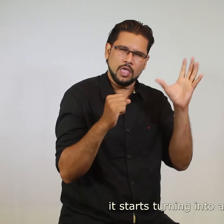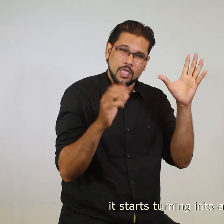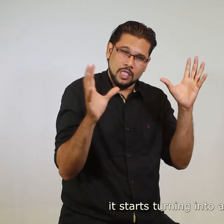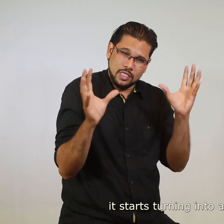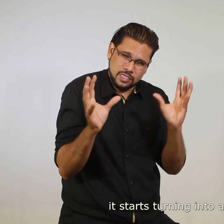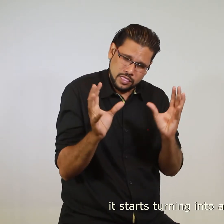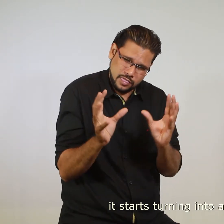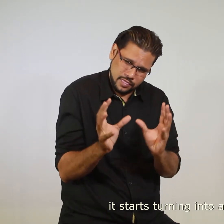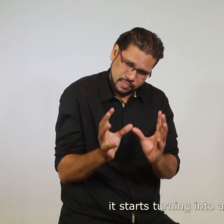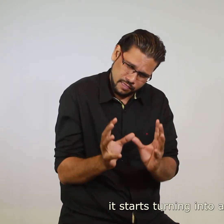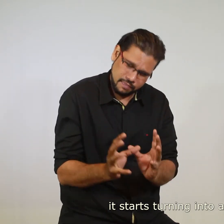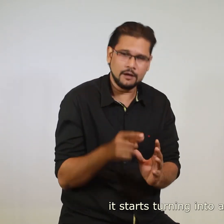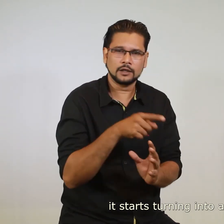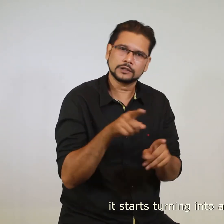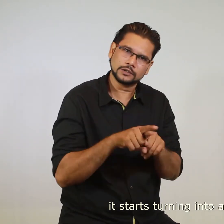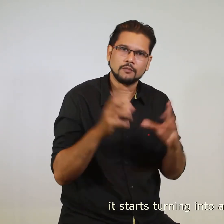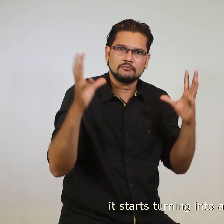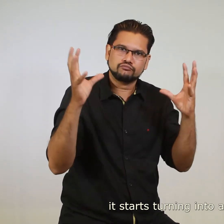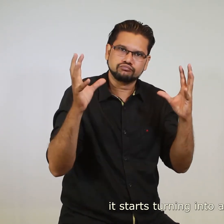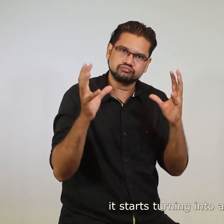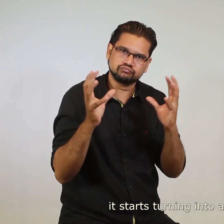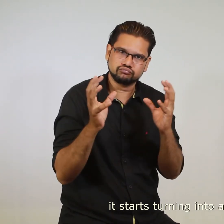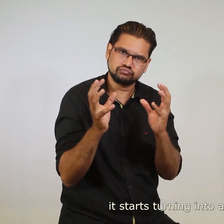it starts turning into a solid.